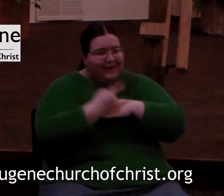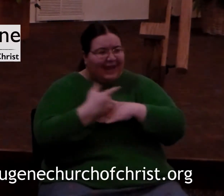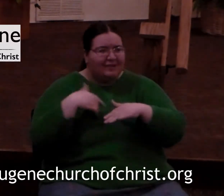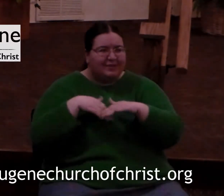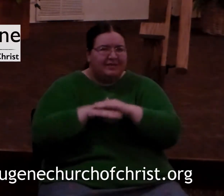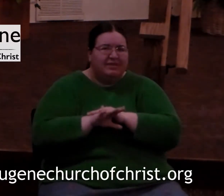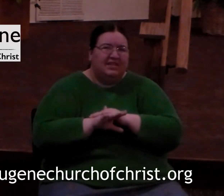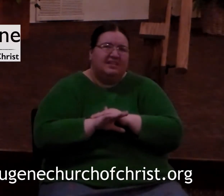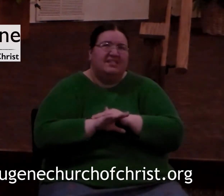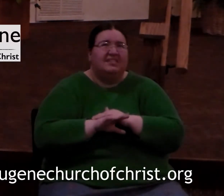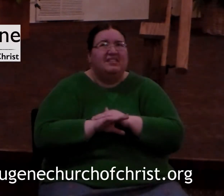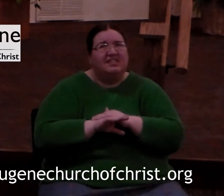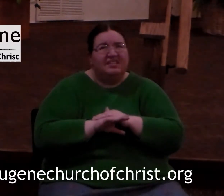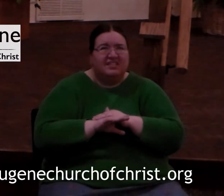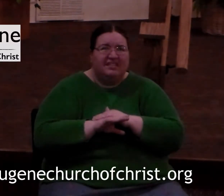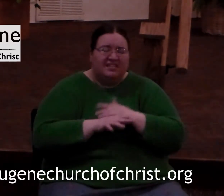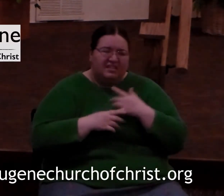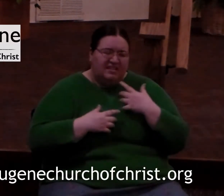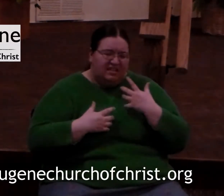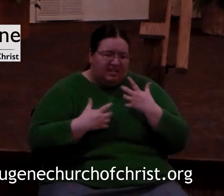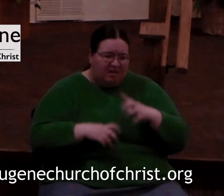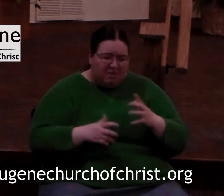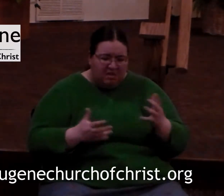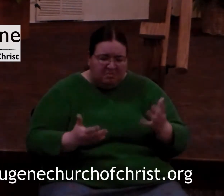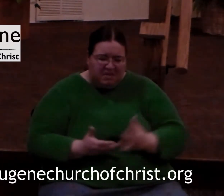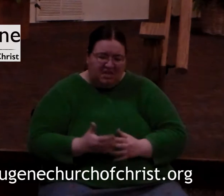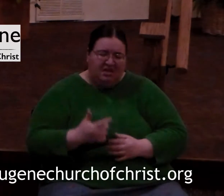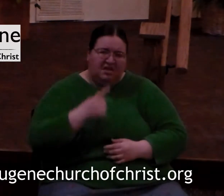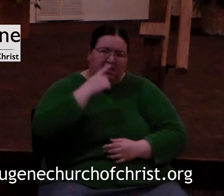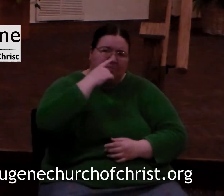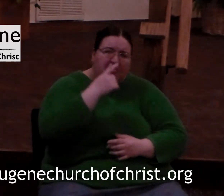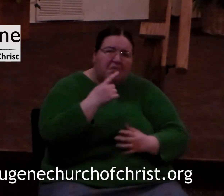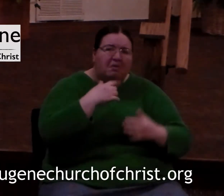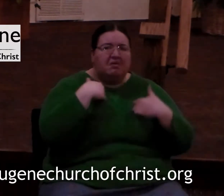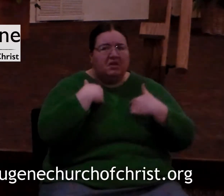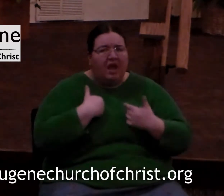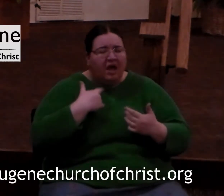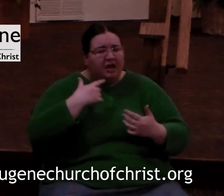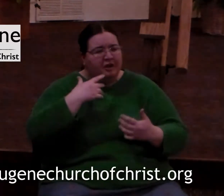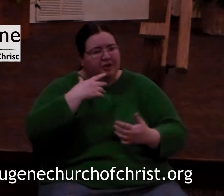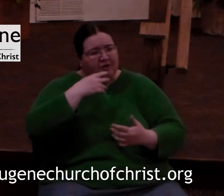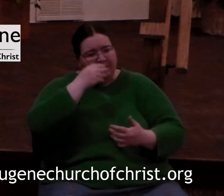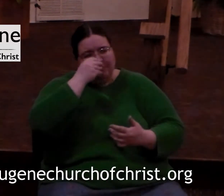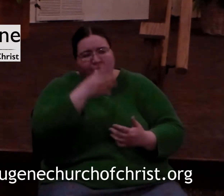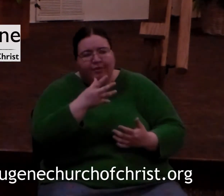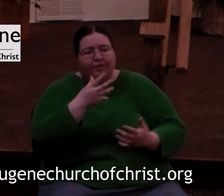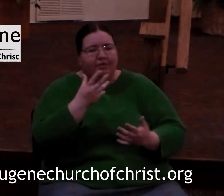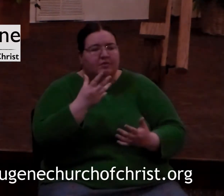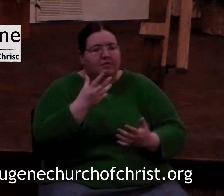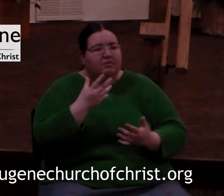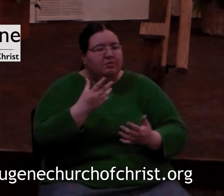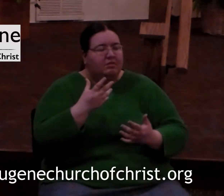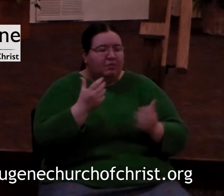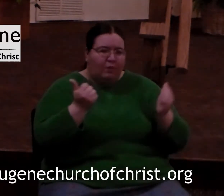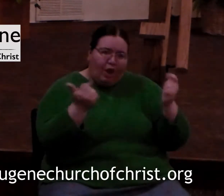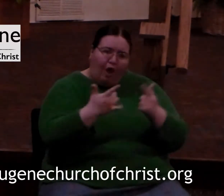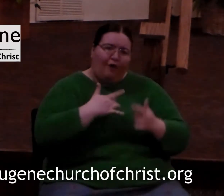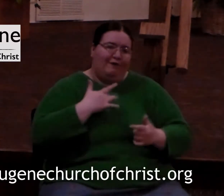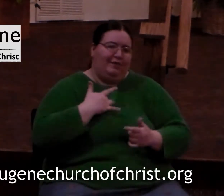Can't be apathetic about God, about His people, about His church, about the Christian walk. We got to go full bore